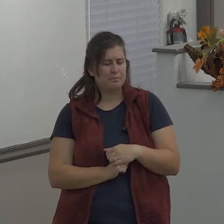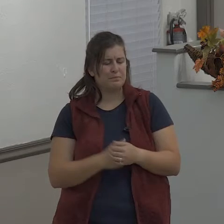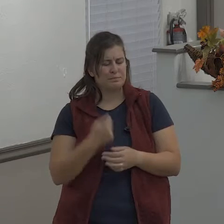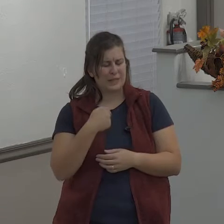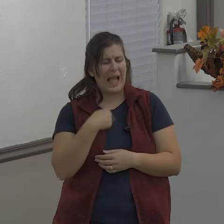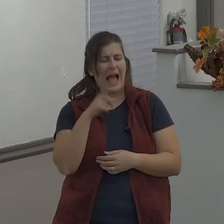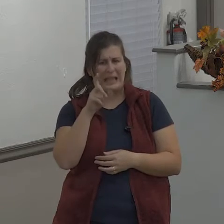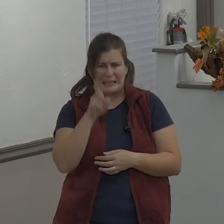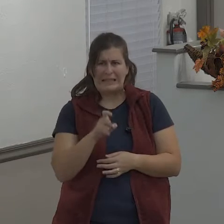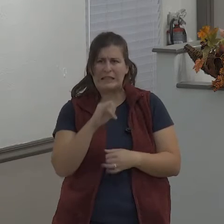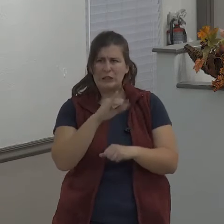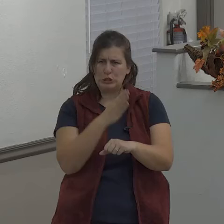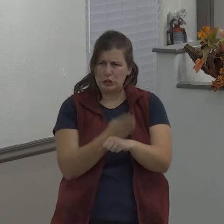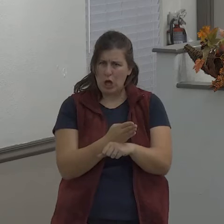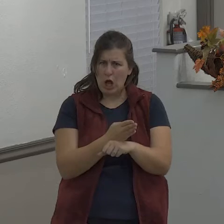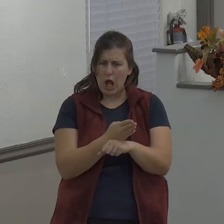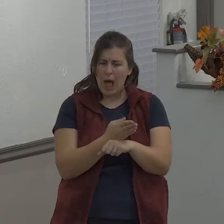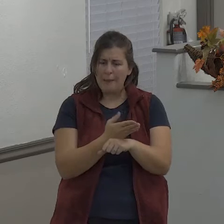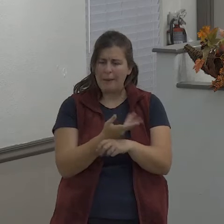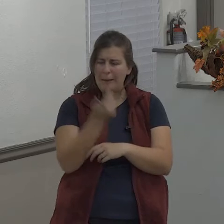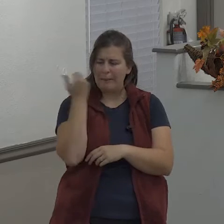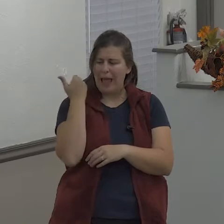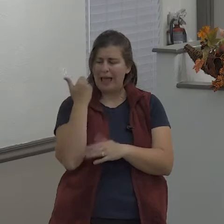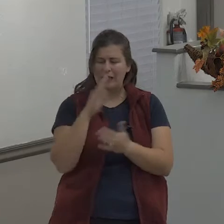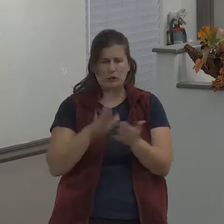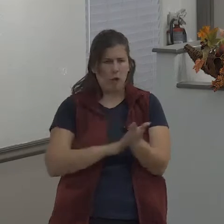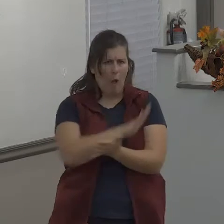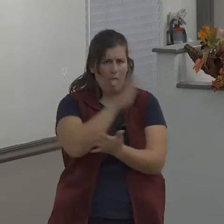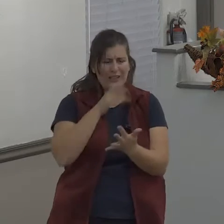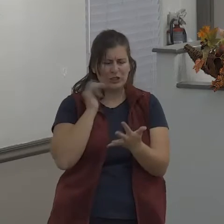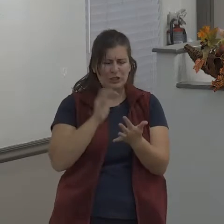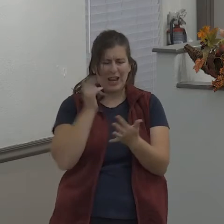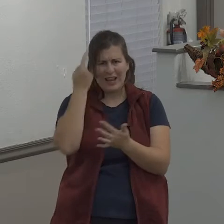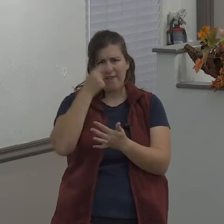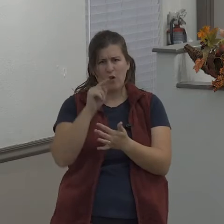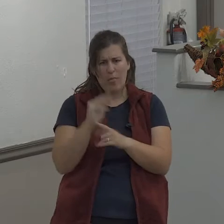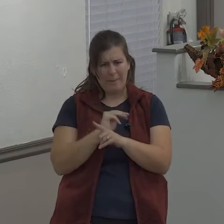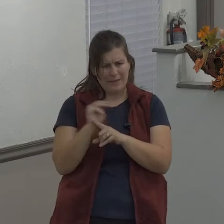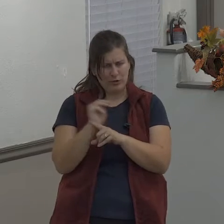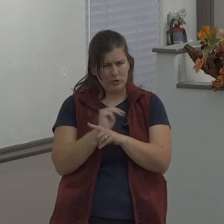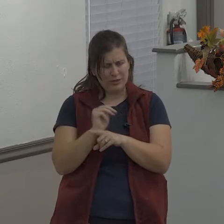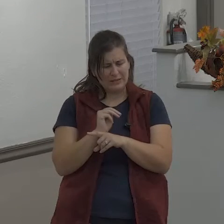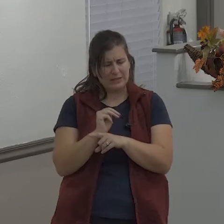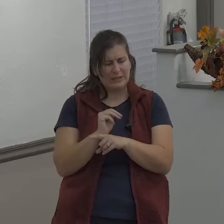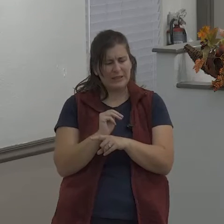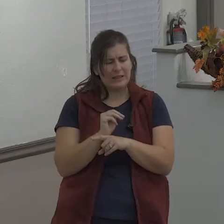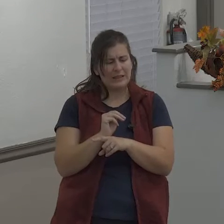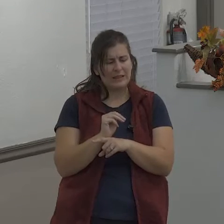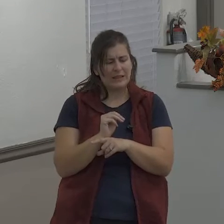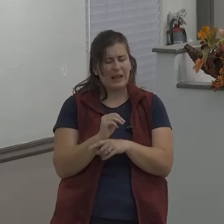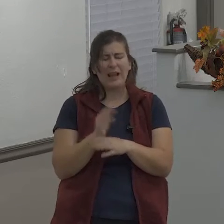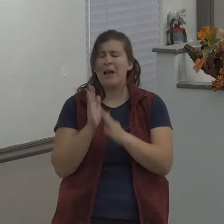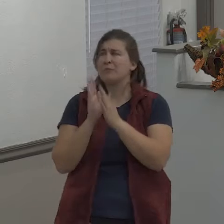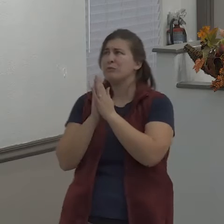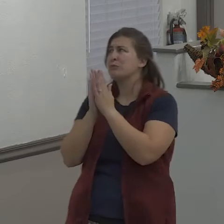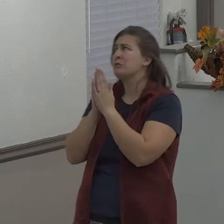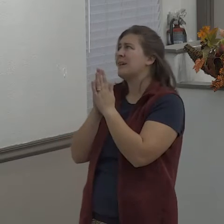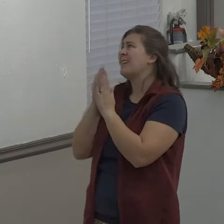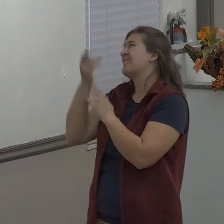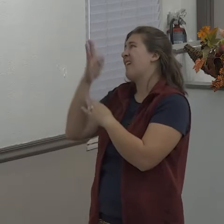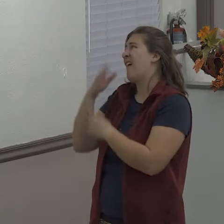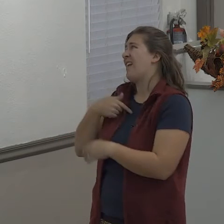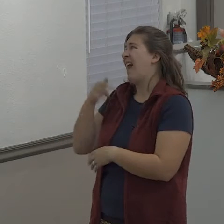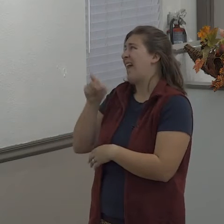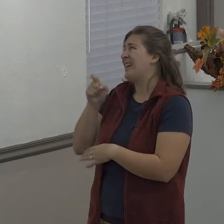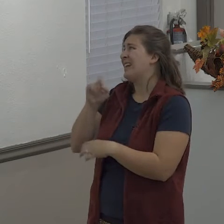I needed to have a job when I was in college, when I was studying for the ministry. And I went to prayer and I said,